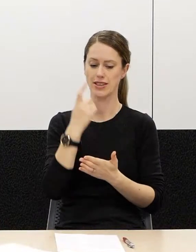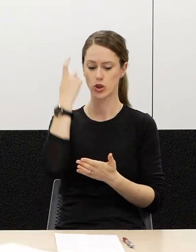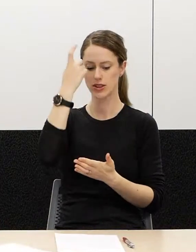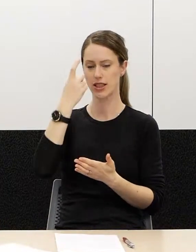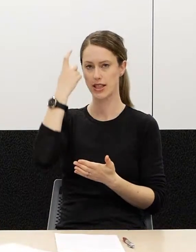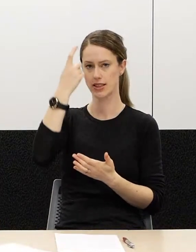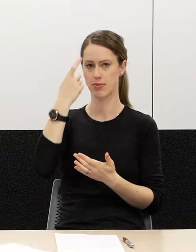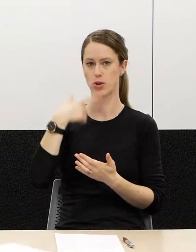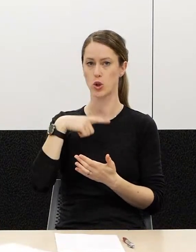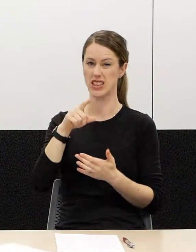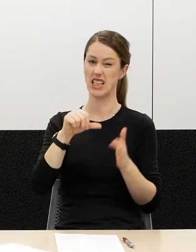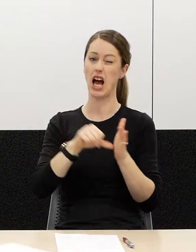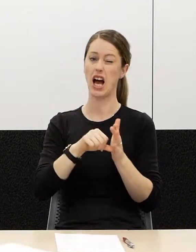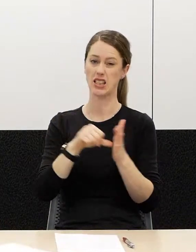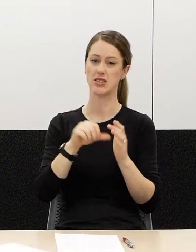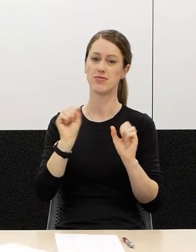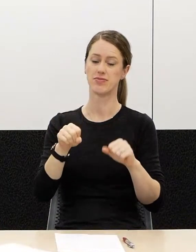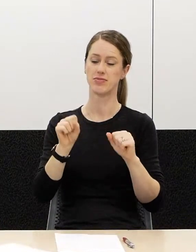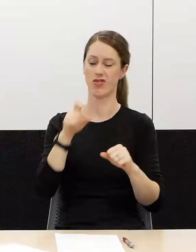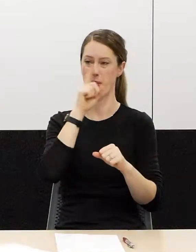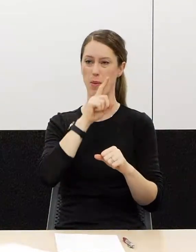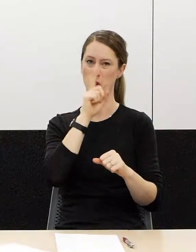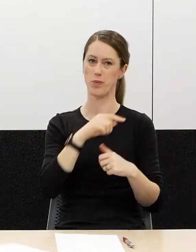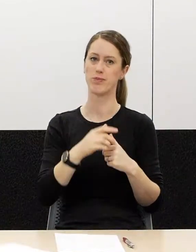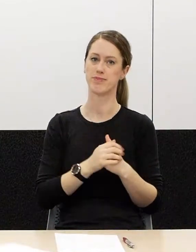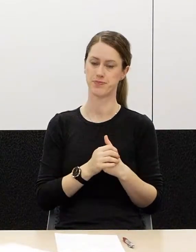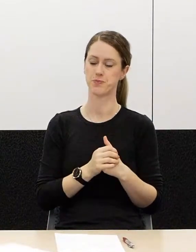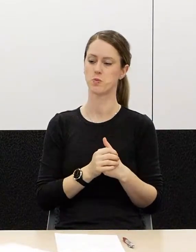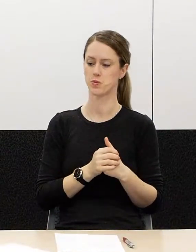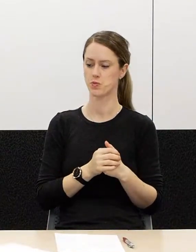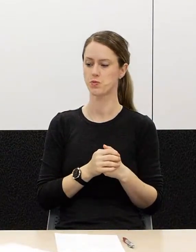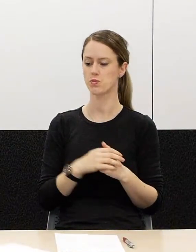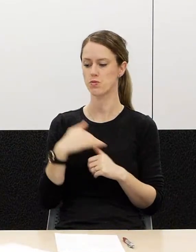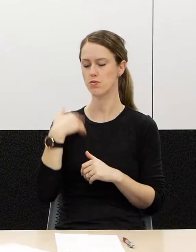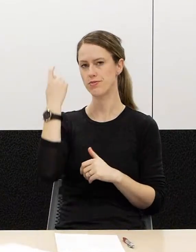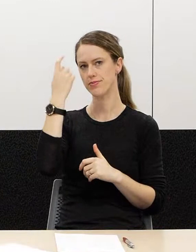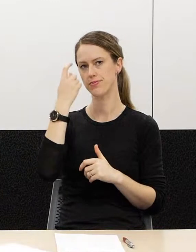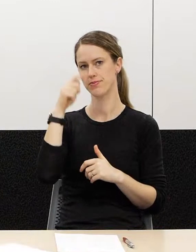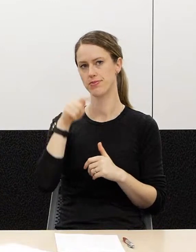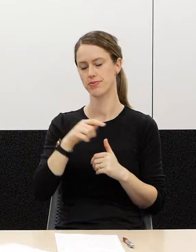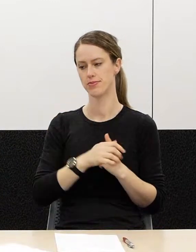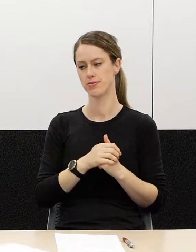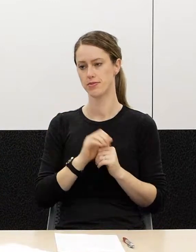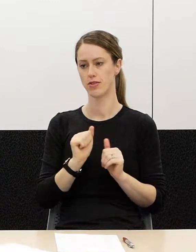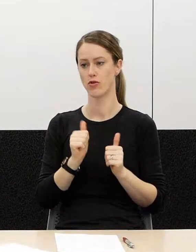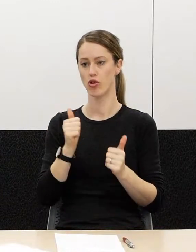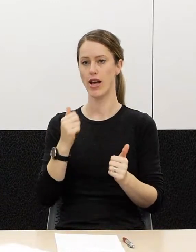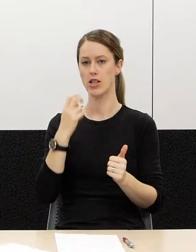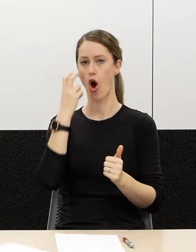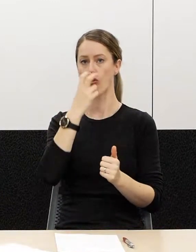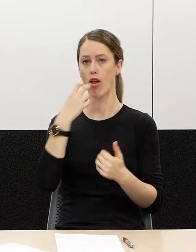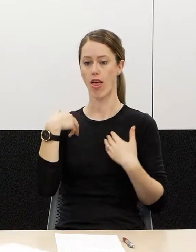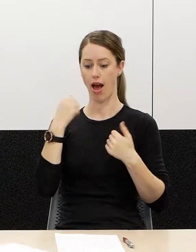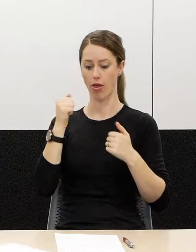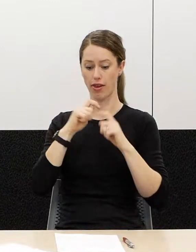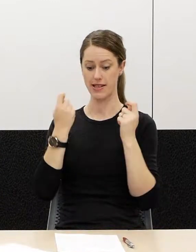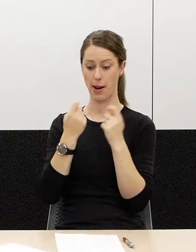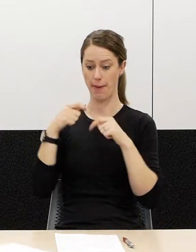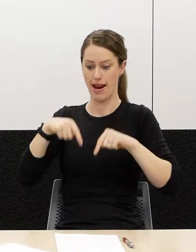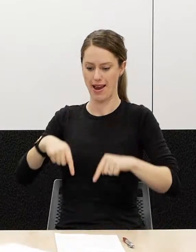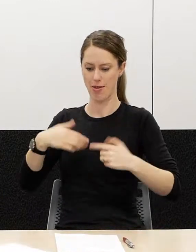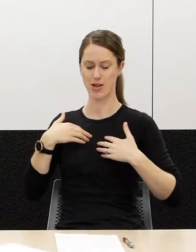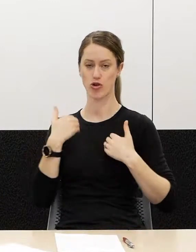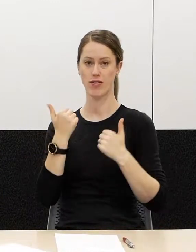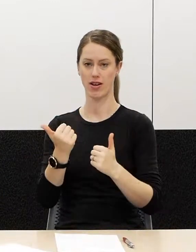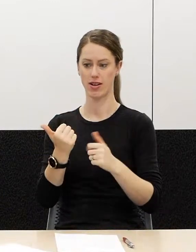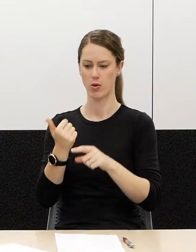because that's pretty hard for people. So yeah, we need to put some thought and thinking in that. We've got a great oral health team here in the Ministry of Health, actually, so I